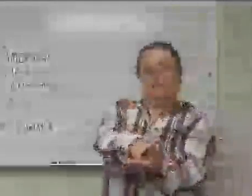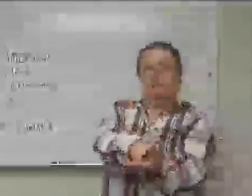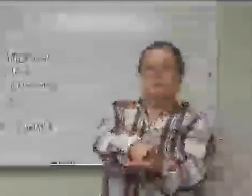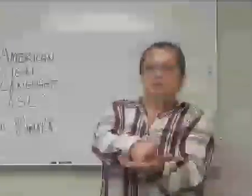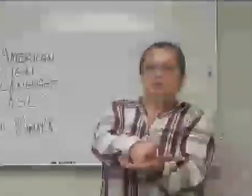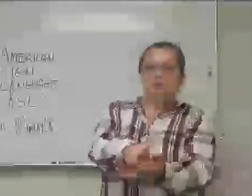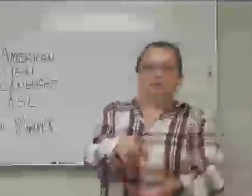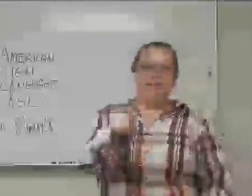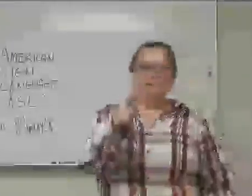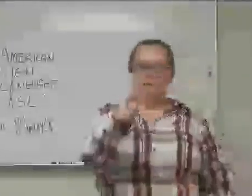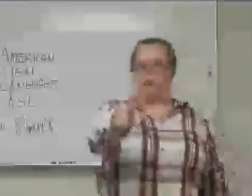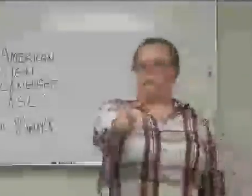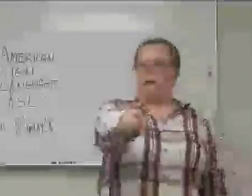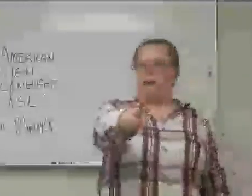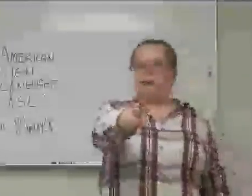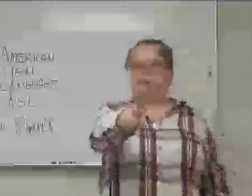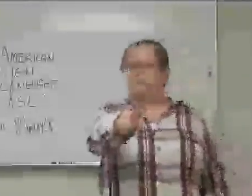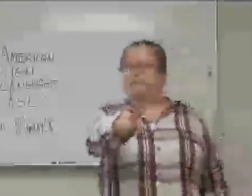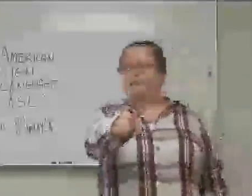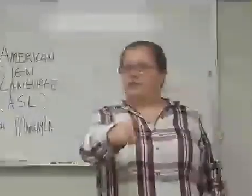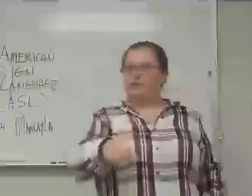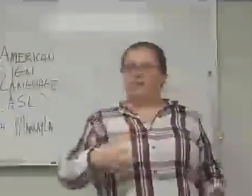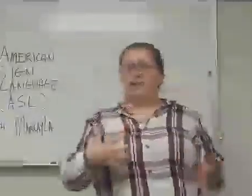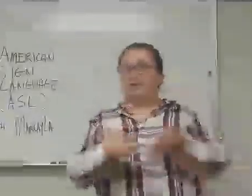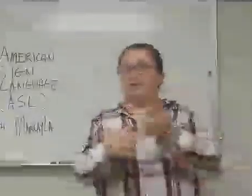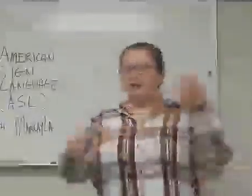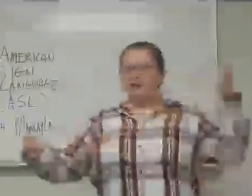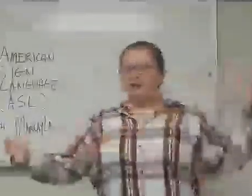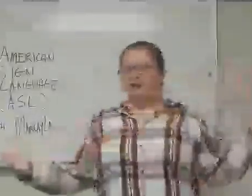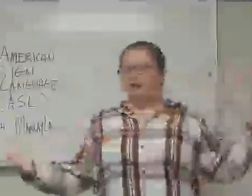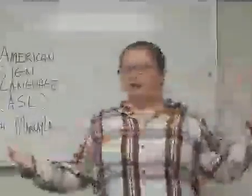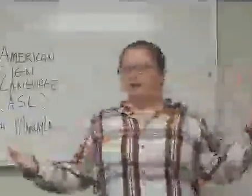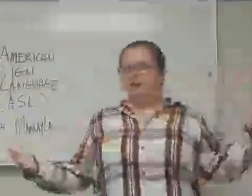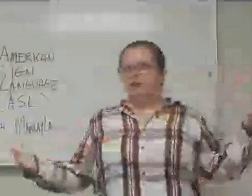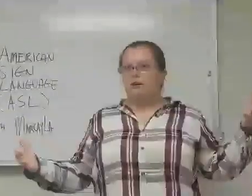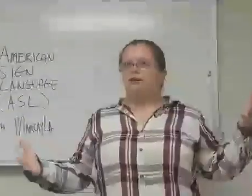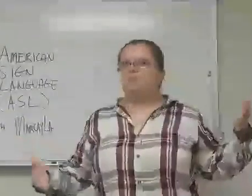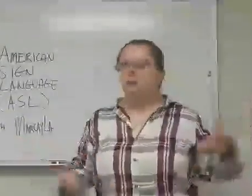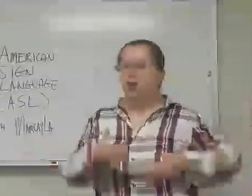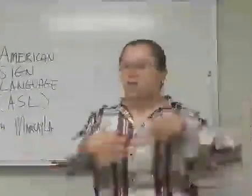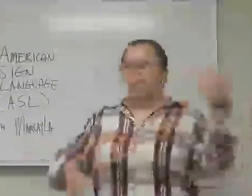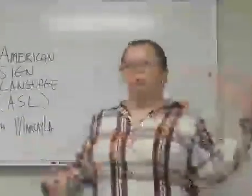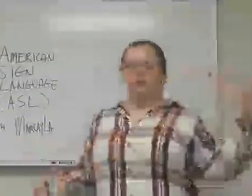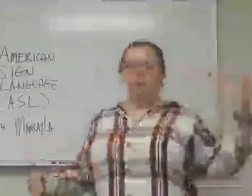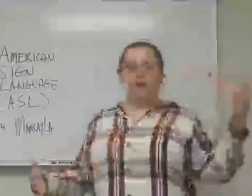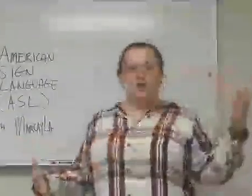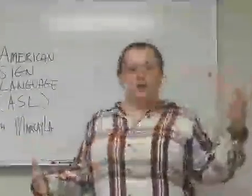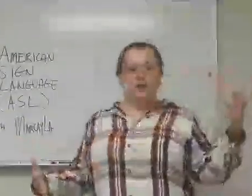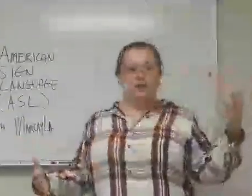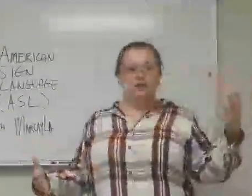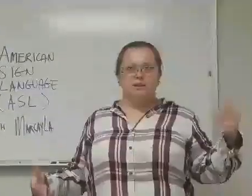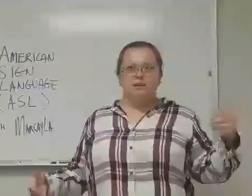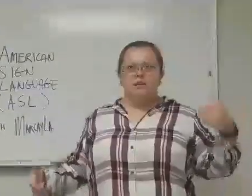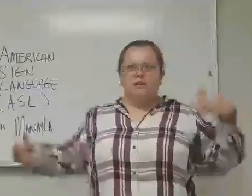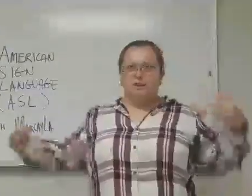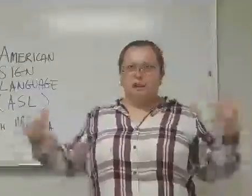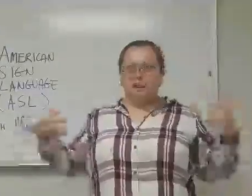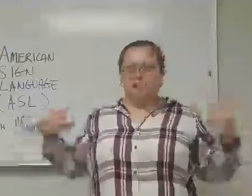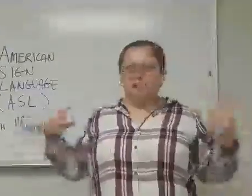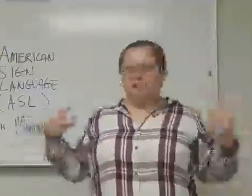hand, and then you point back at them, and that makes it like a more of a question. Right.